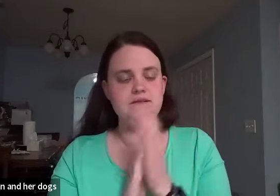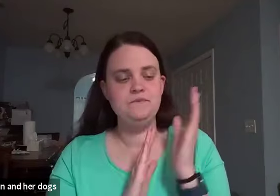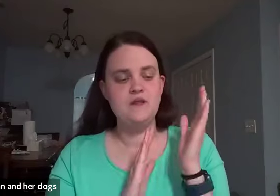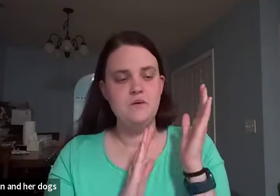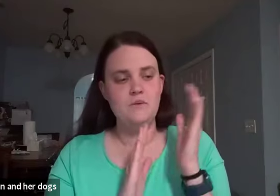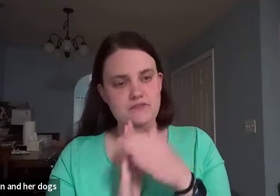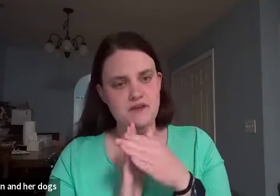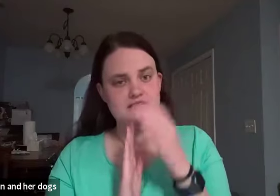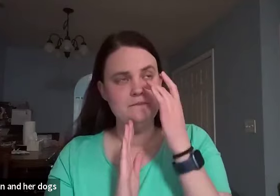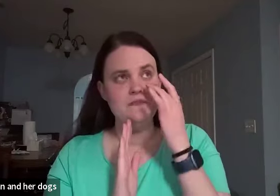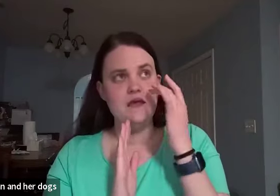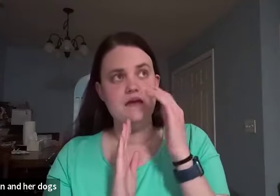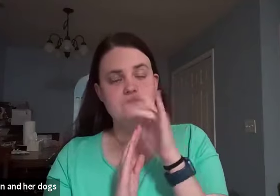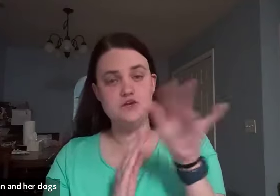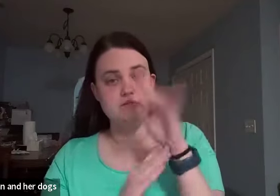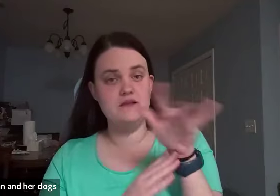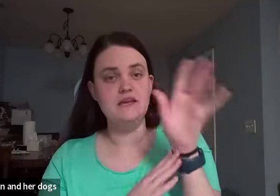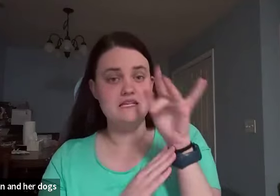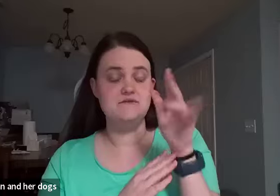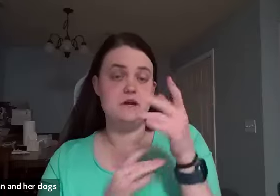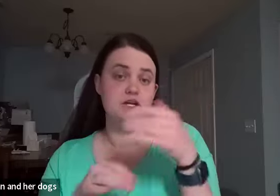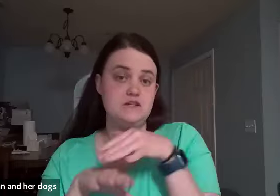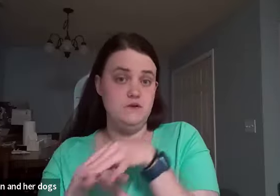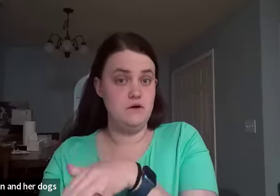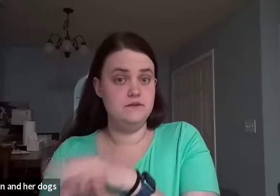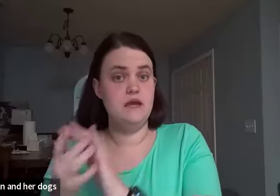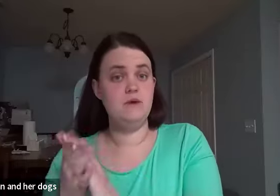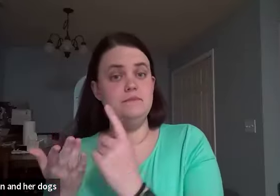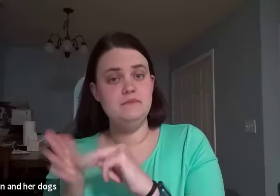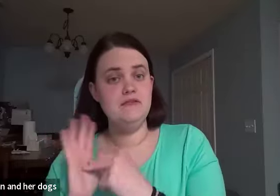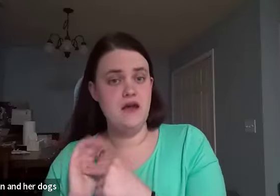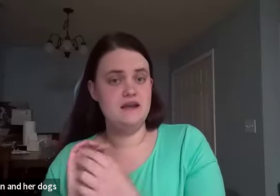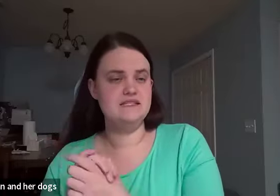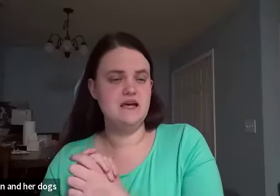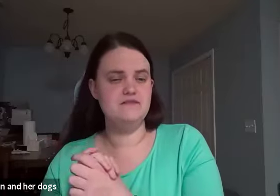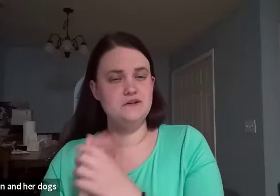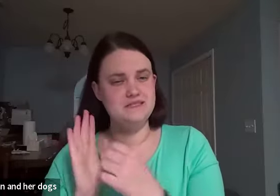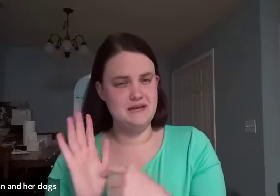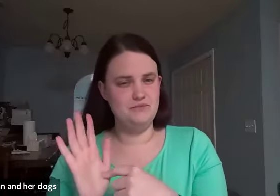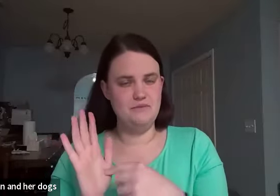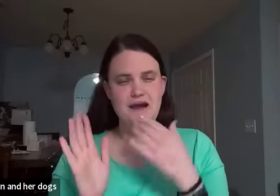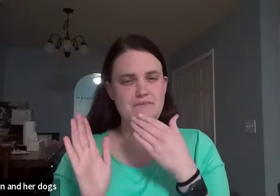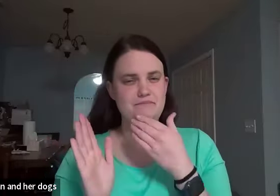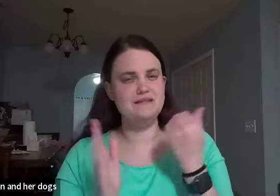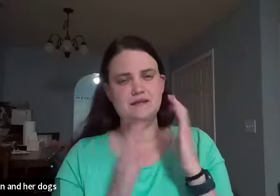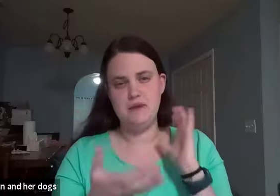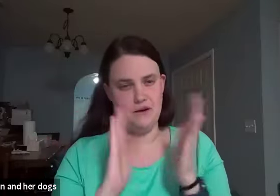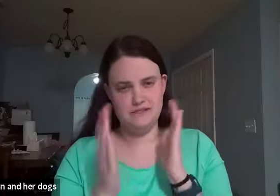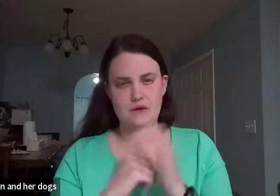that with it, finger spelling is very much involved. And what I mean by that is like, for example, my best comparison